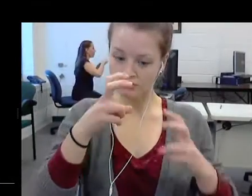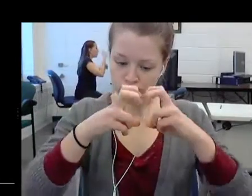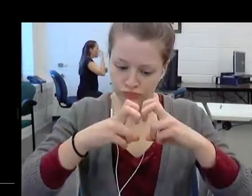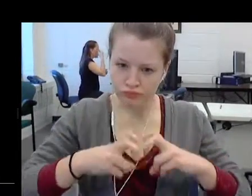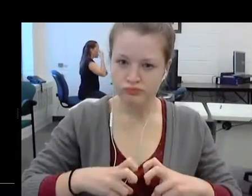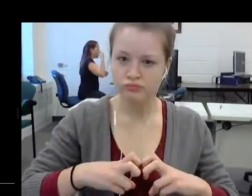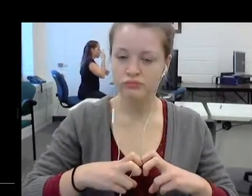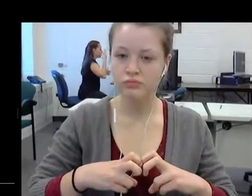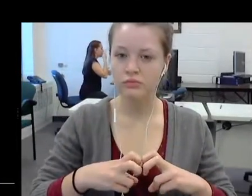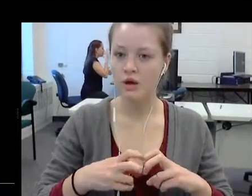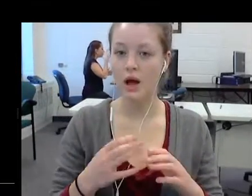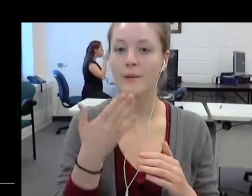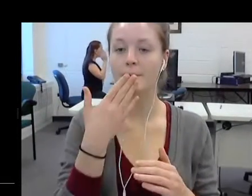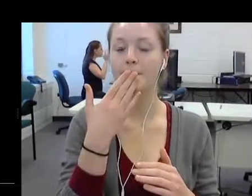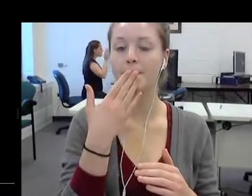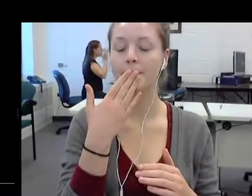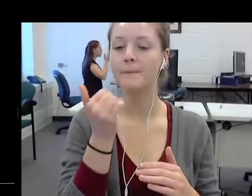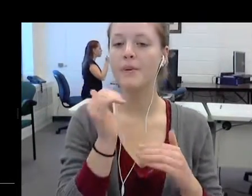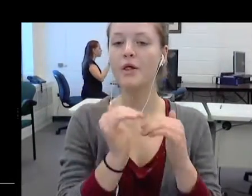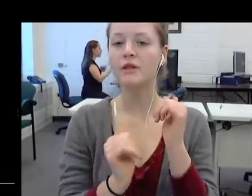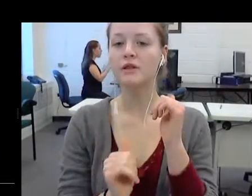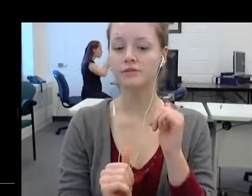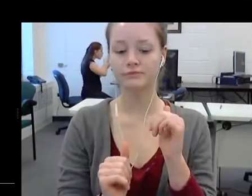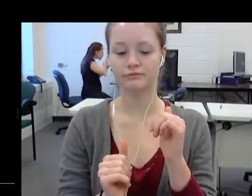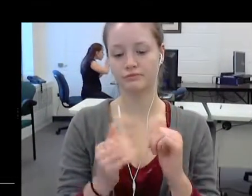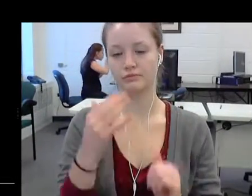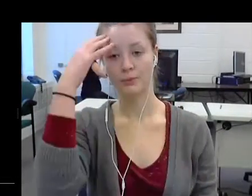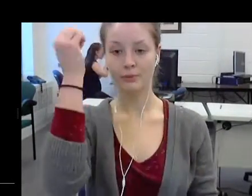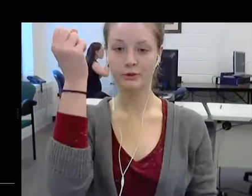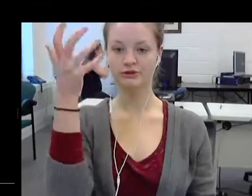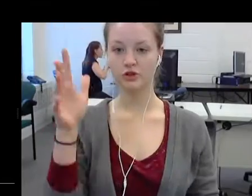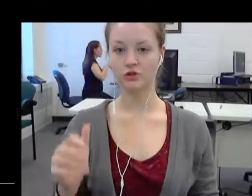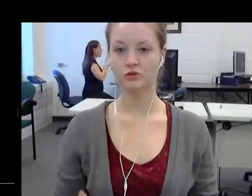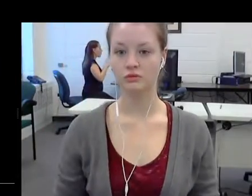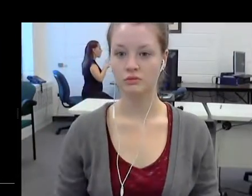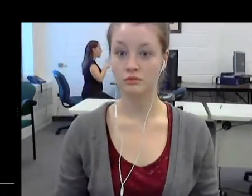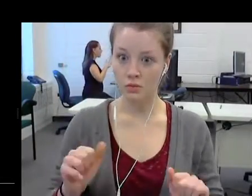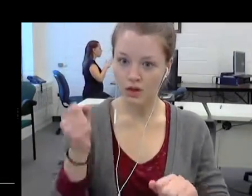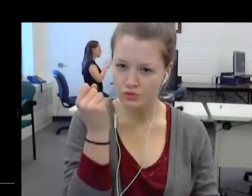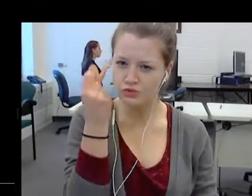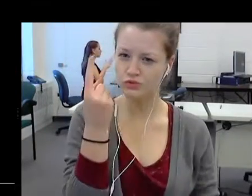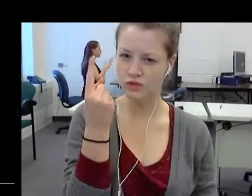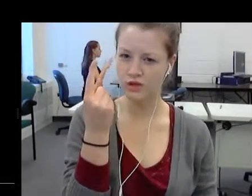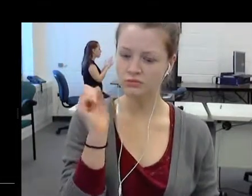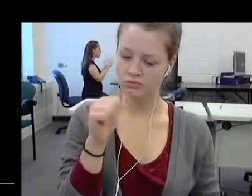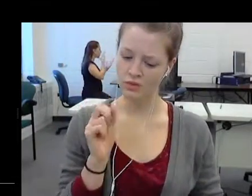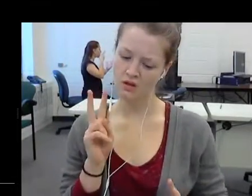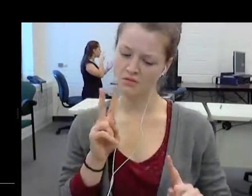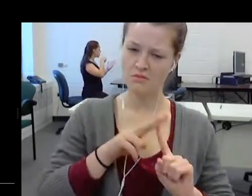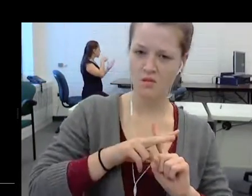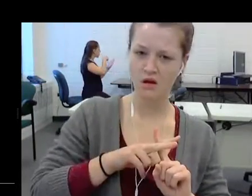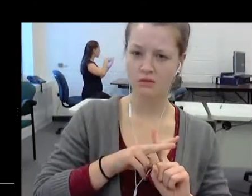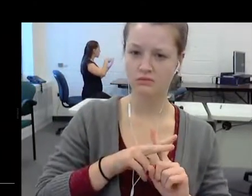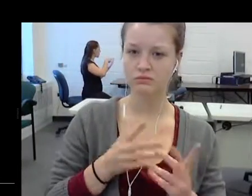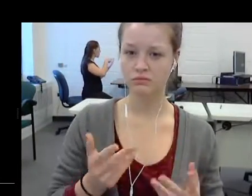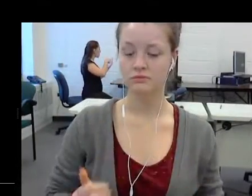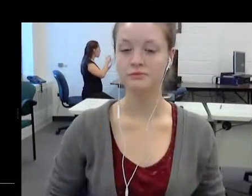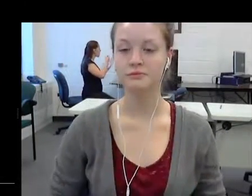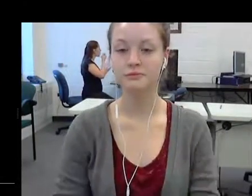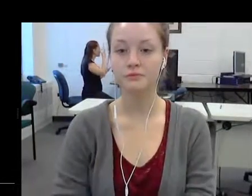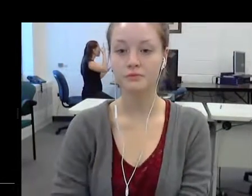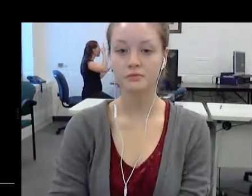simply memorizing the information, you'll be able to synthesize it and apply it more thoroughly.